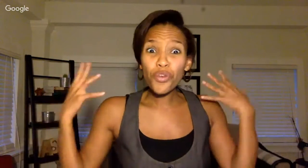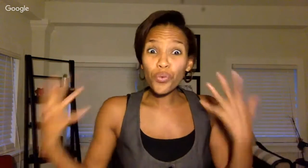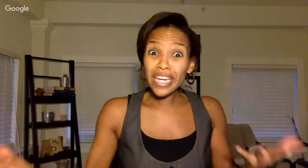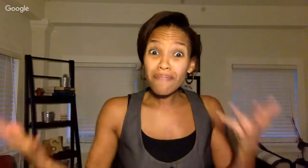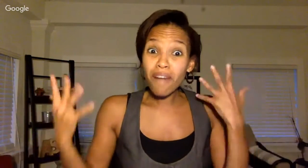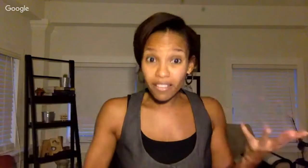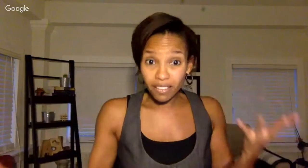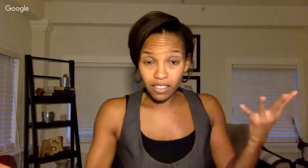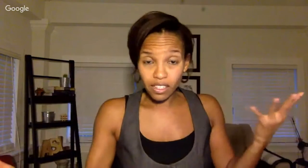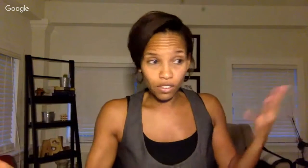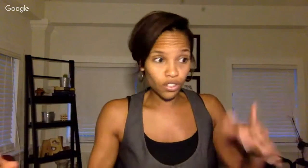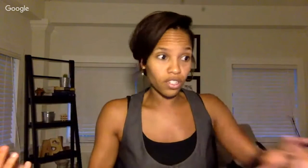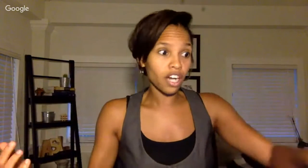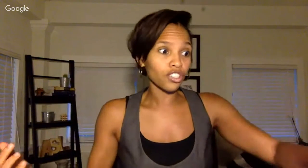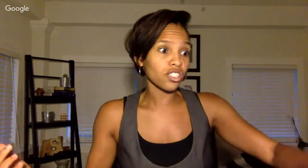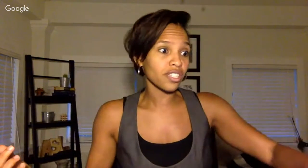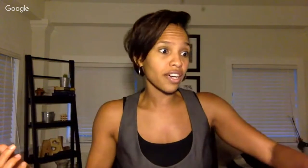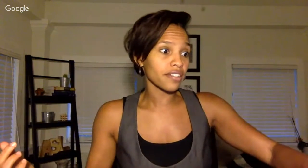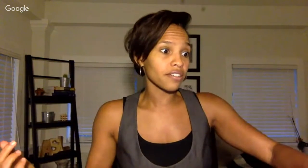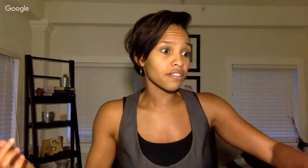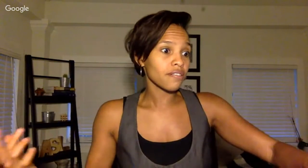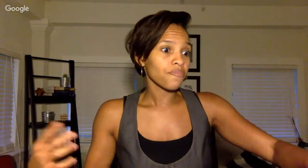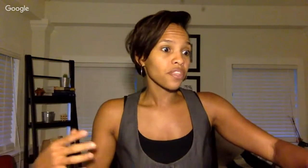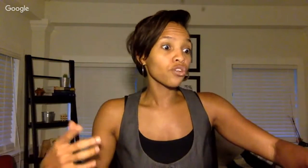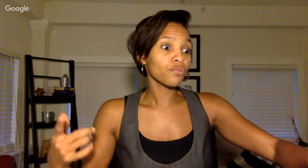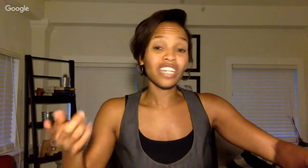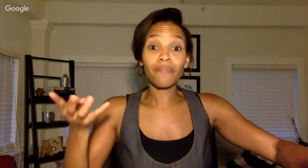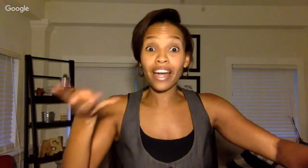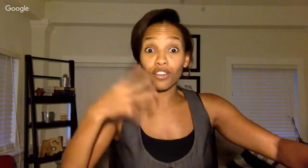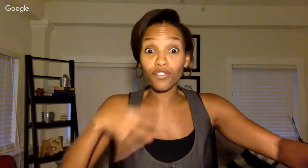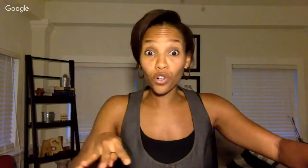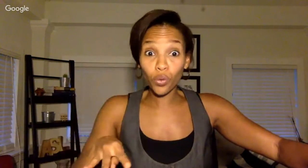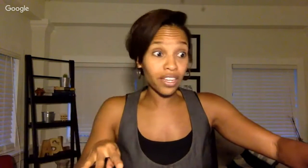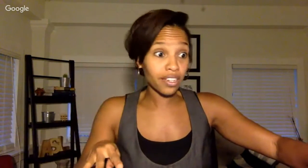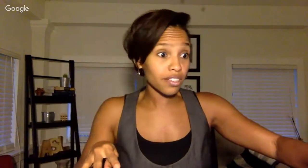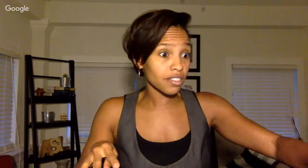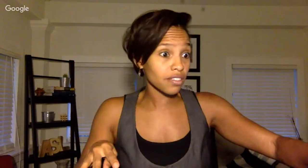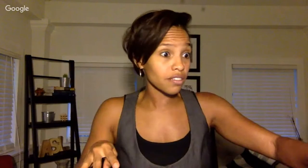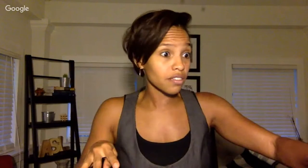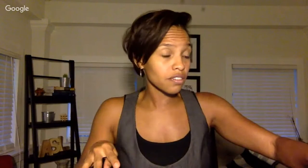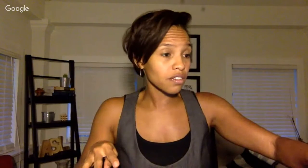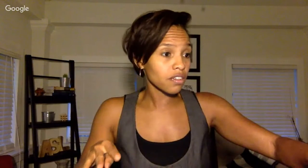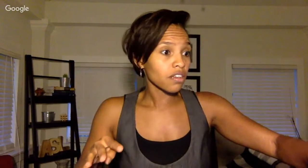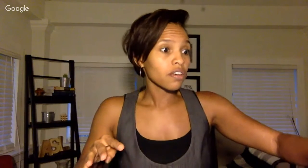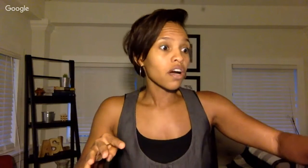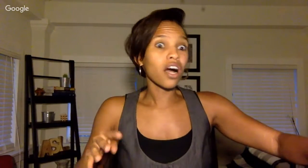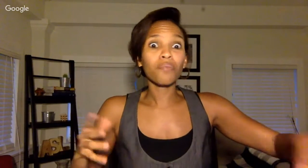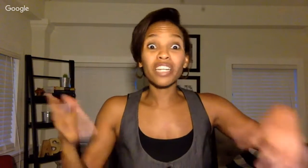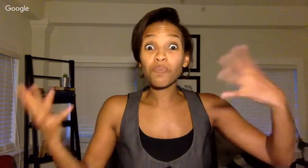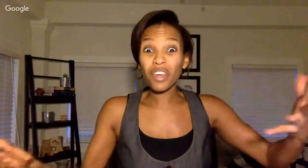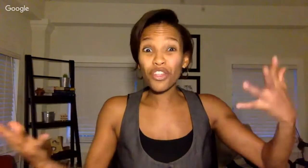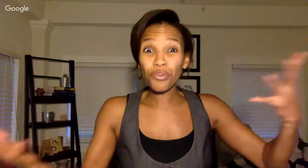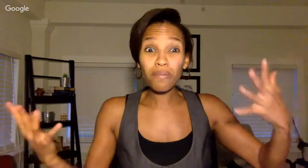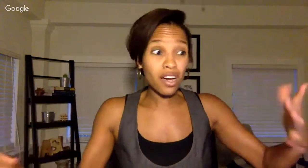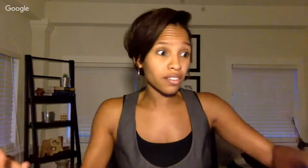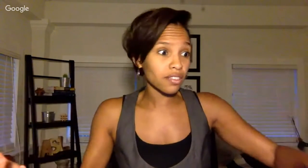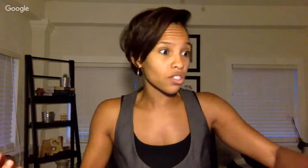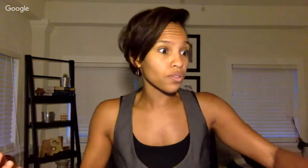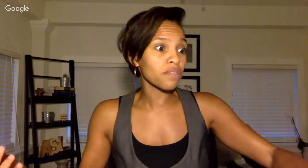3 months. So the doctor just said, you're supposed to come back in 4 weeks, but it's been 3 months. So a simple